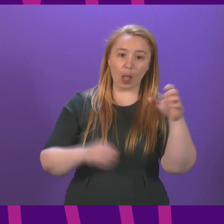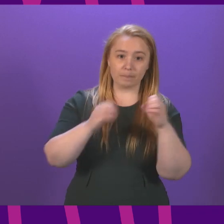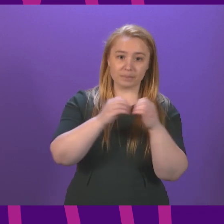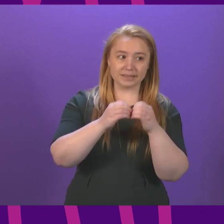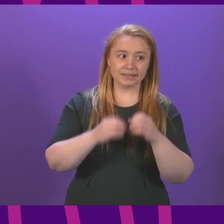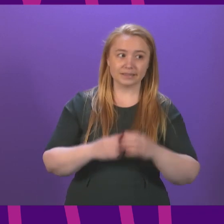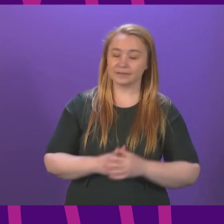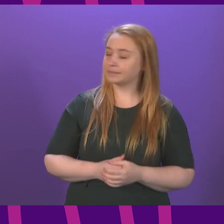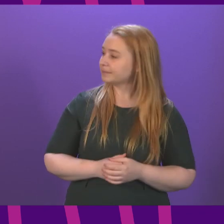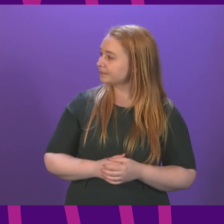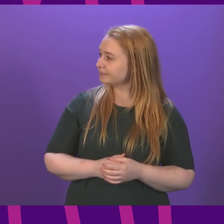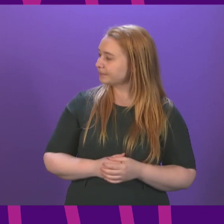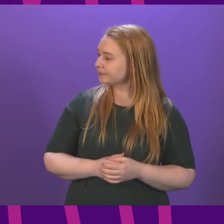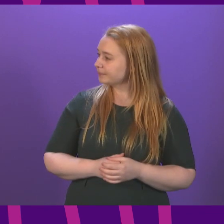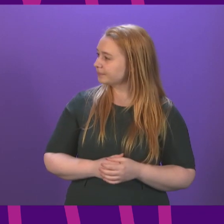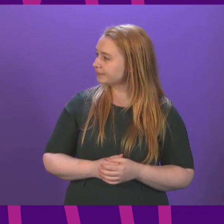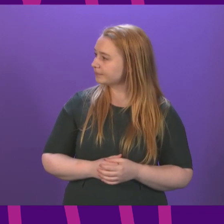Oliver Mundell.